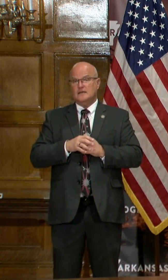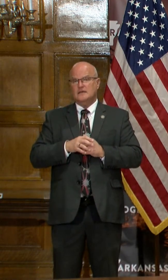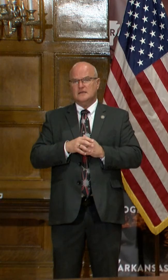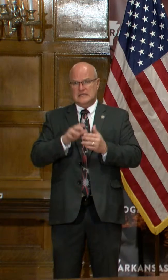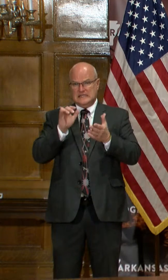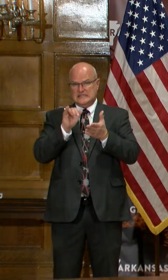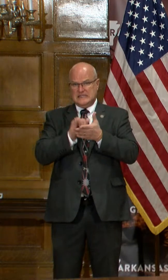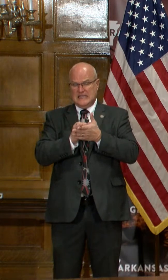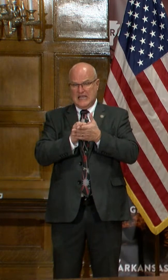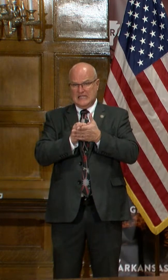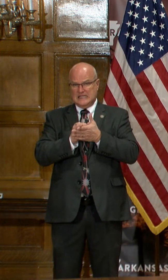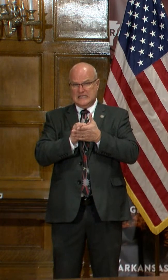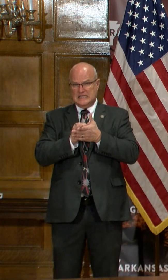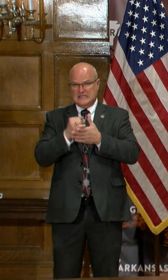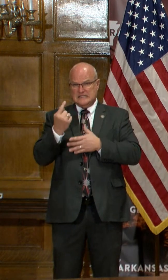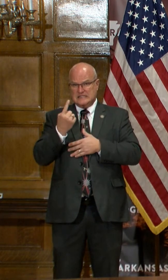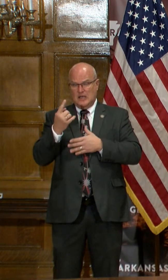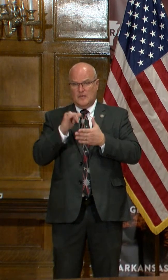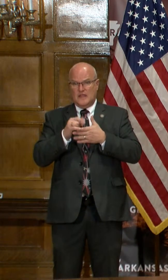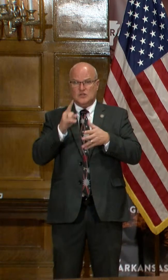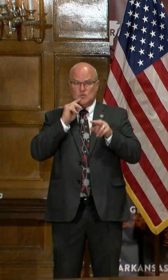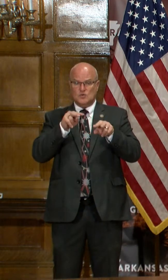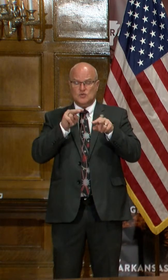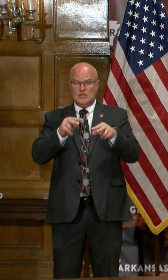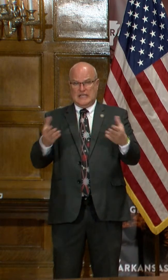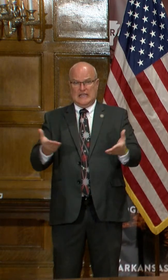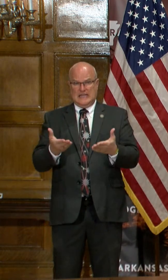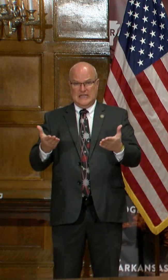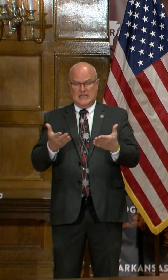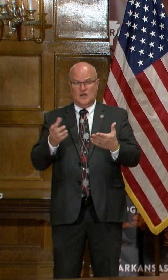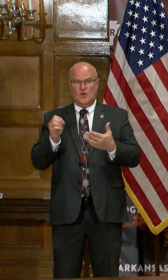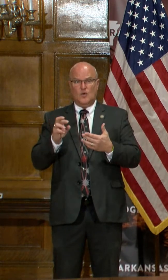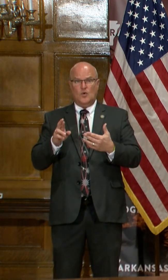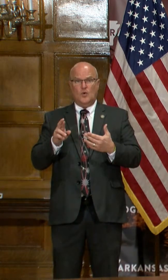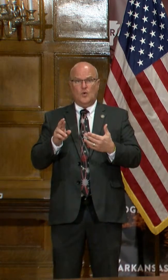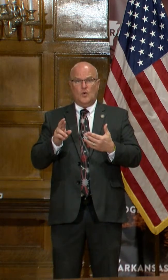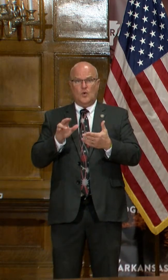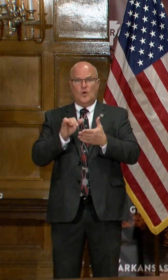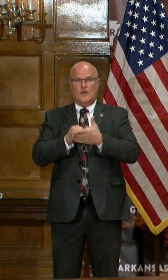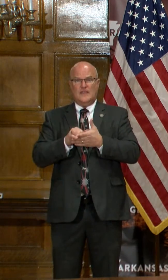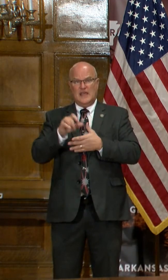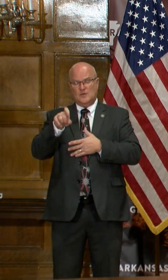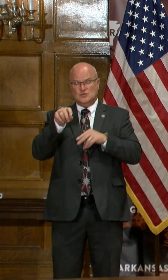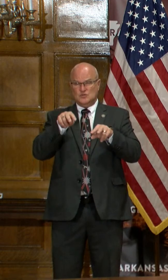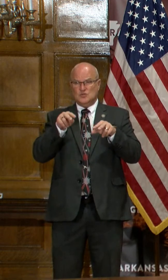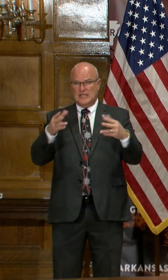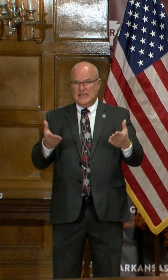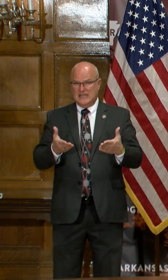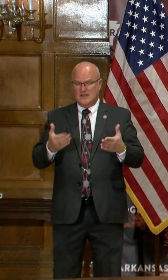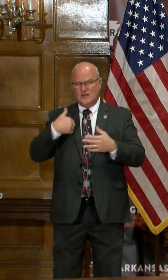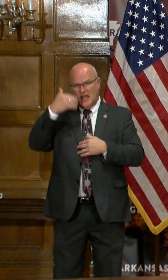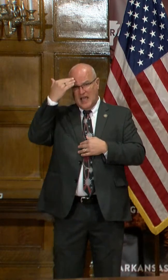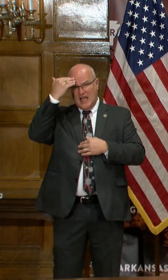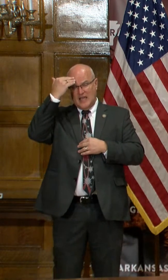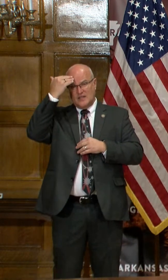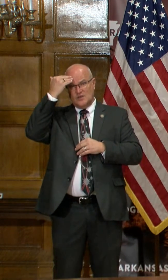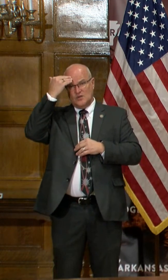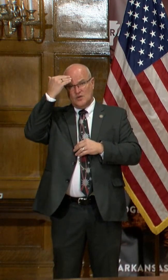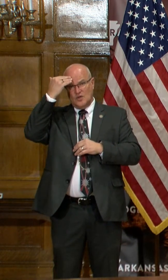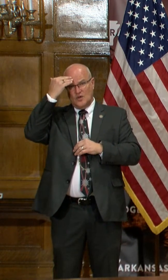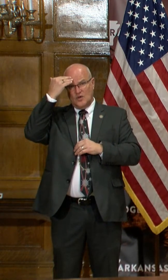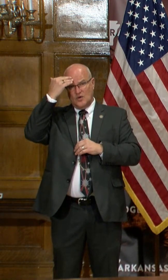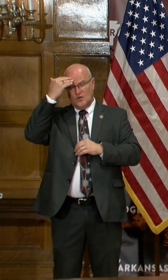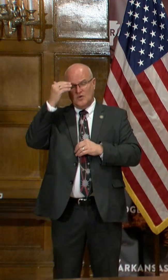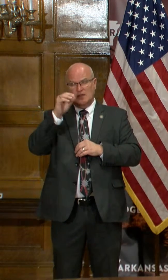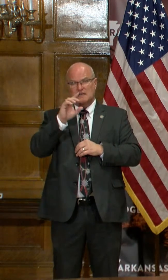Is that something that you will look at here, or that we should look out here? I know that the Dem